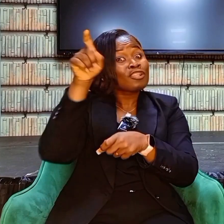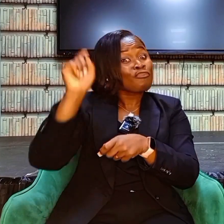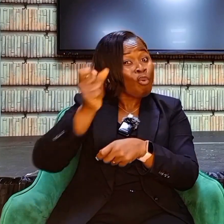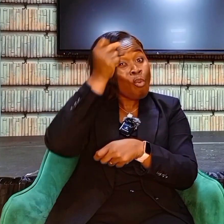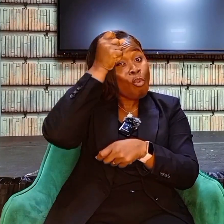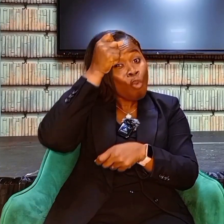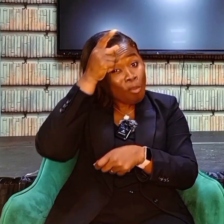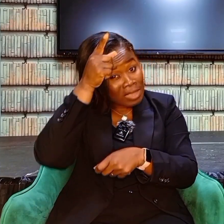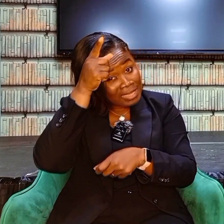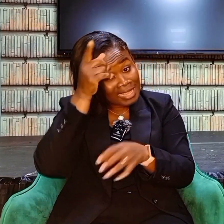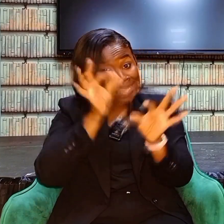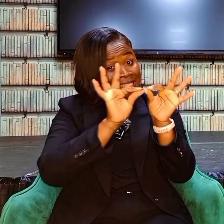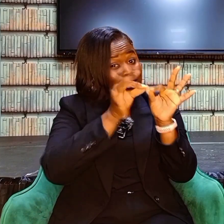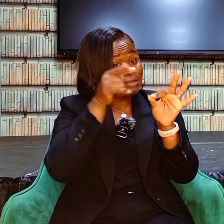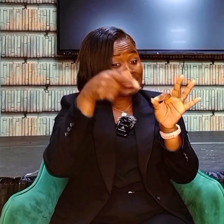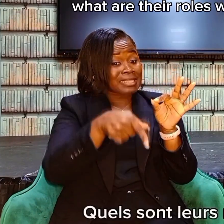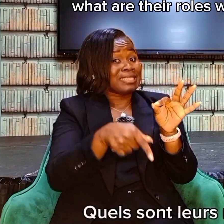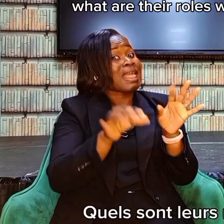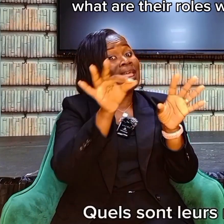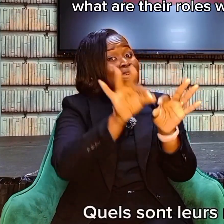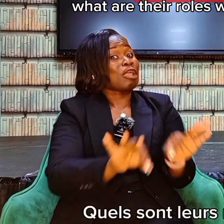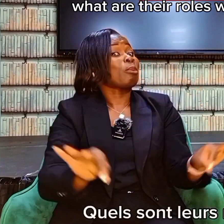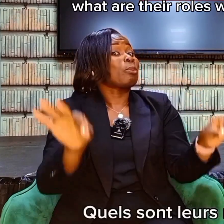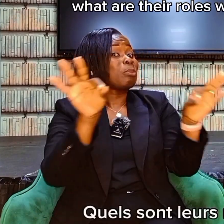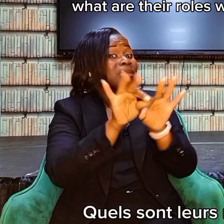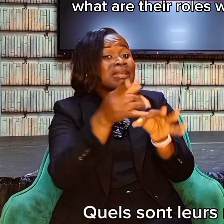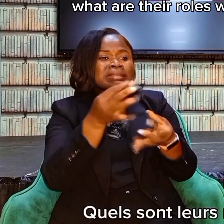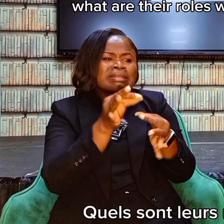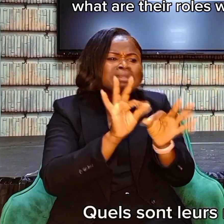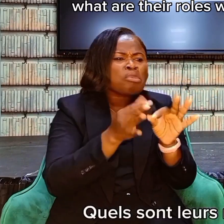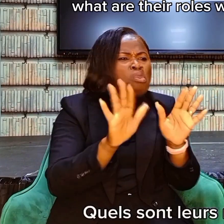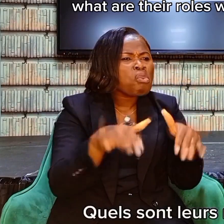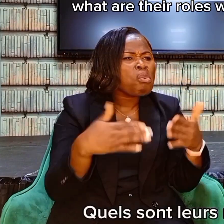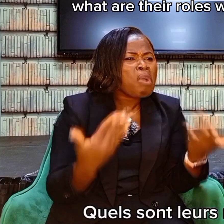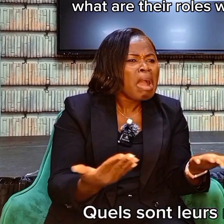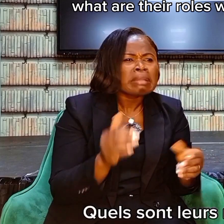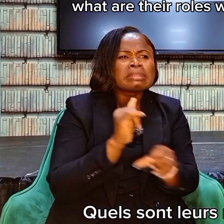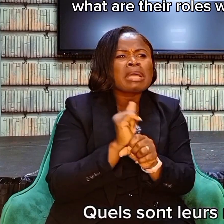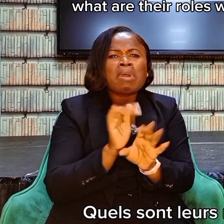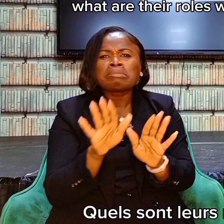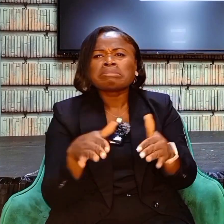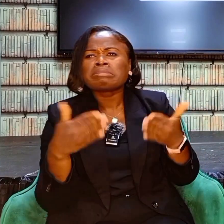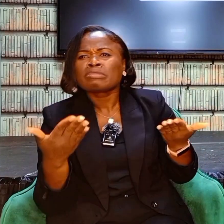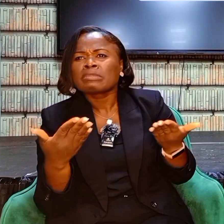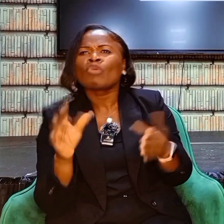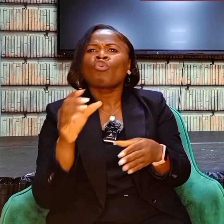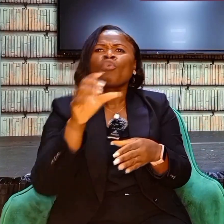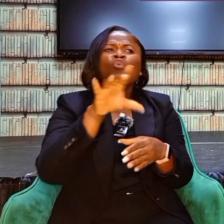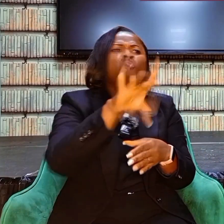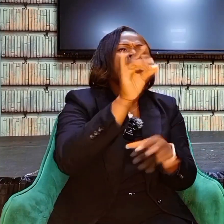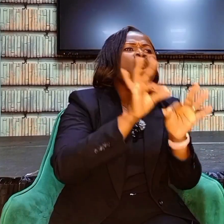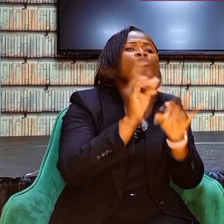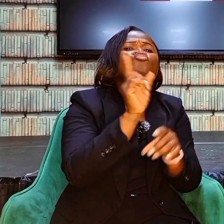what are sign language interpreters, what are their roles, where to get them.